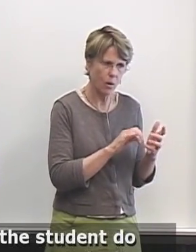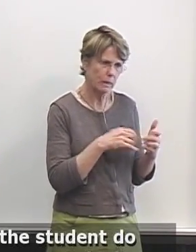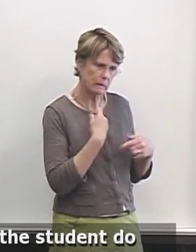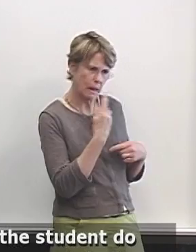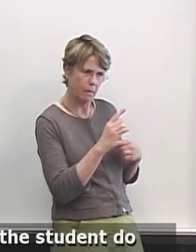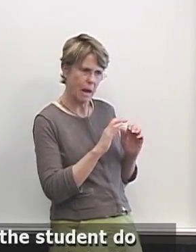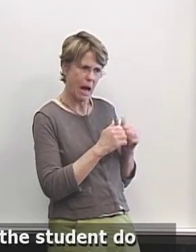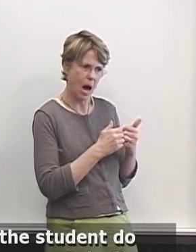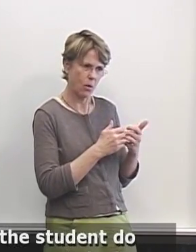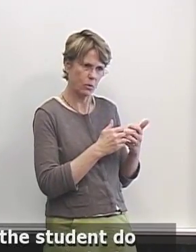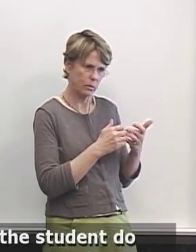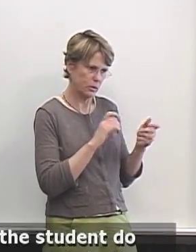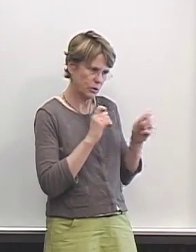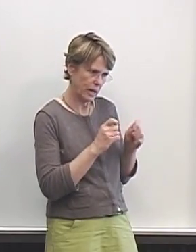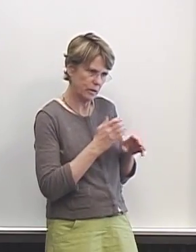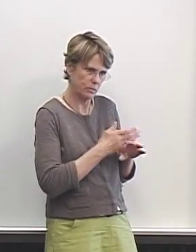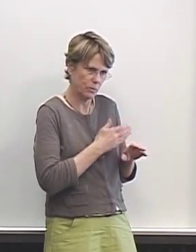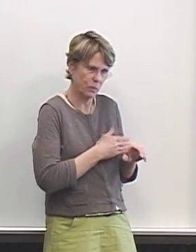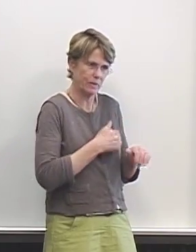next draft?